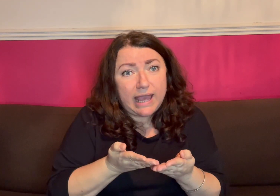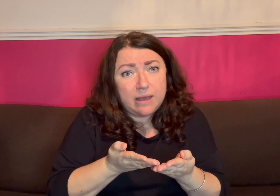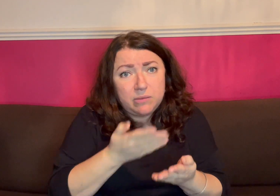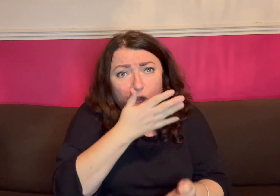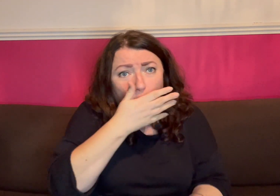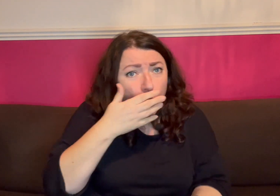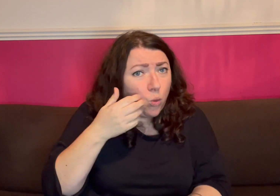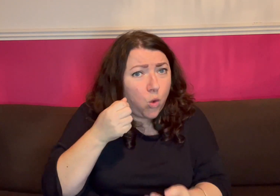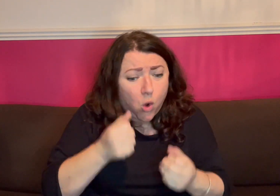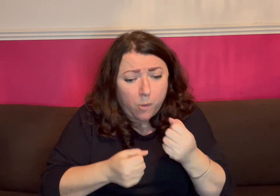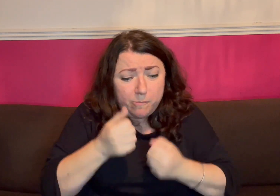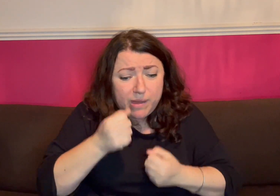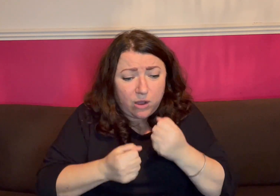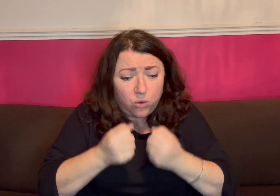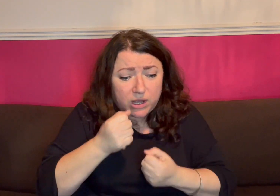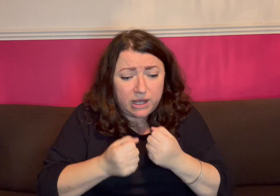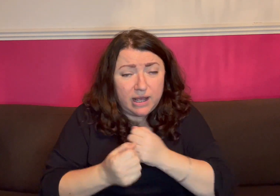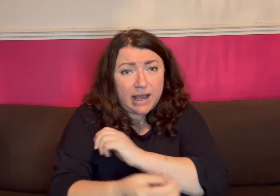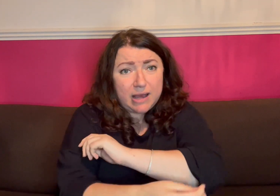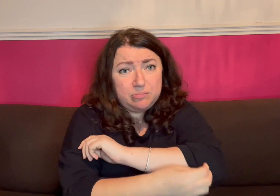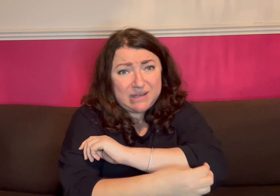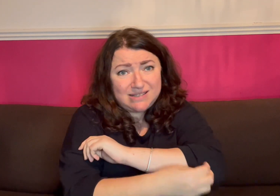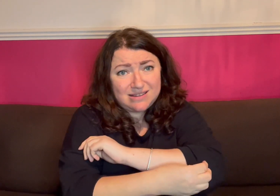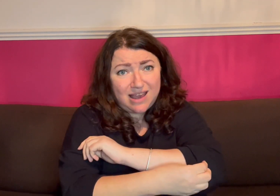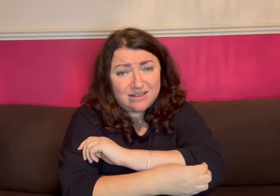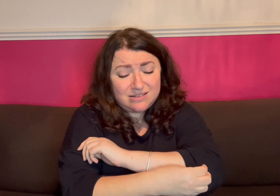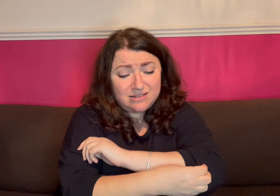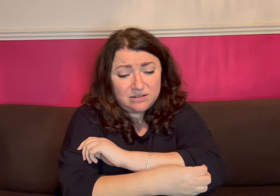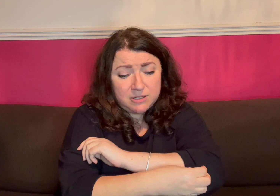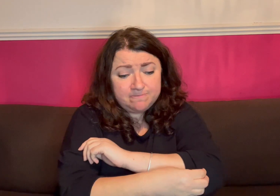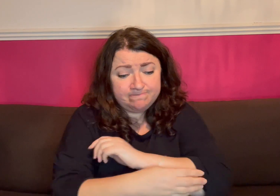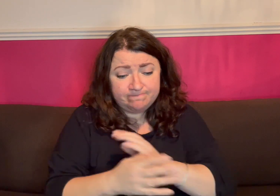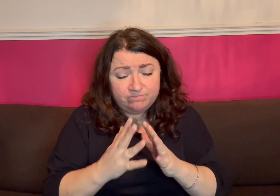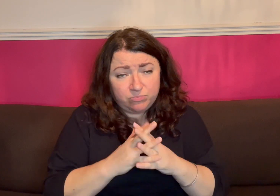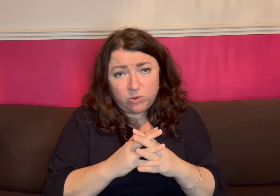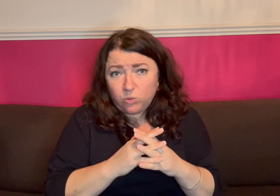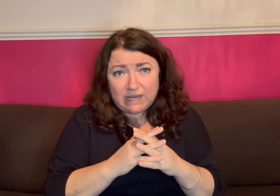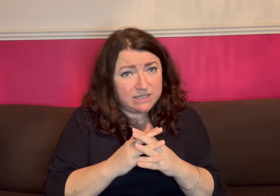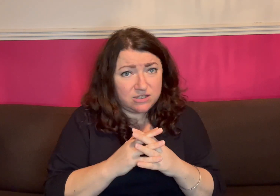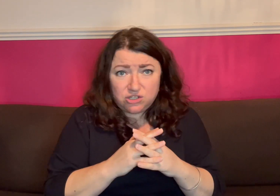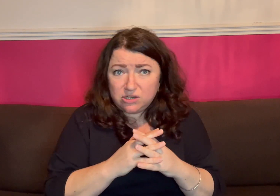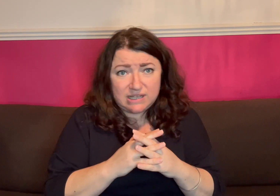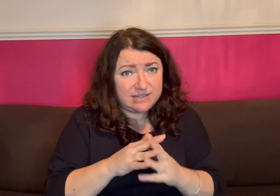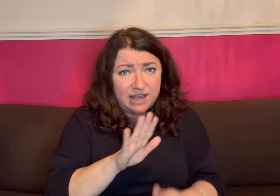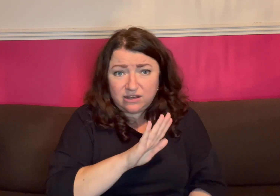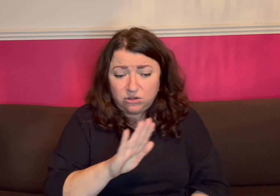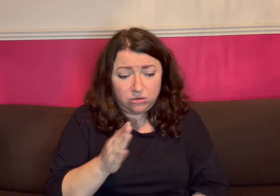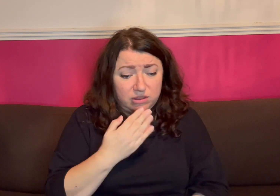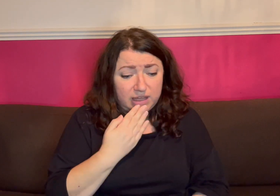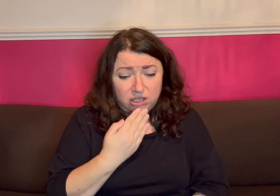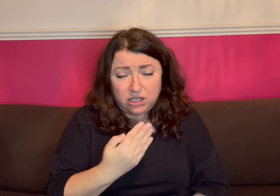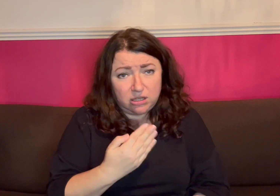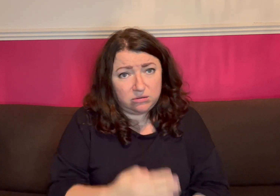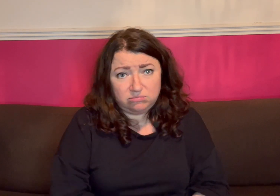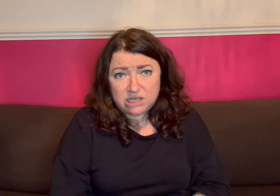him warm milk and biscuits. But Wellington shook his head. No, thank you, he